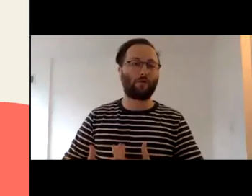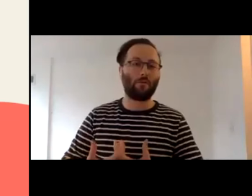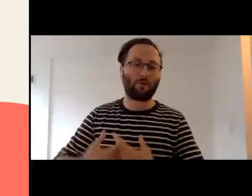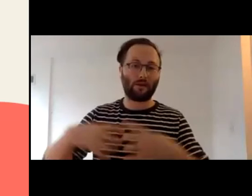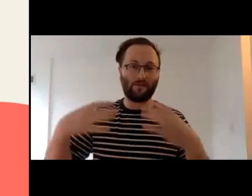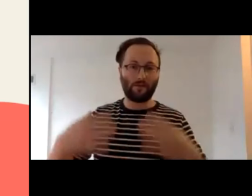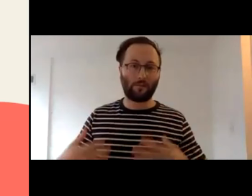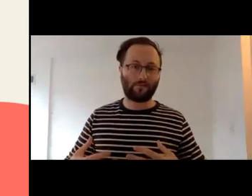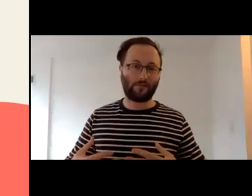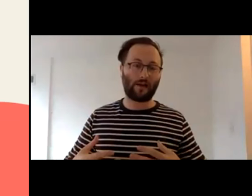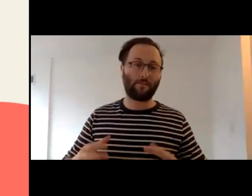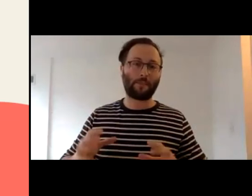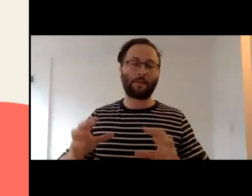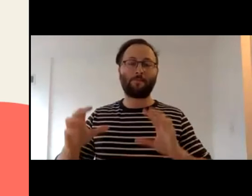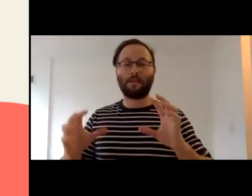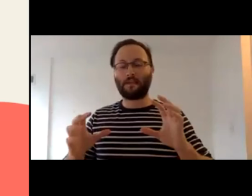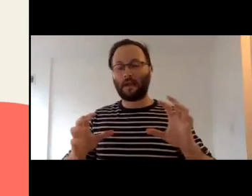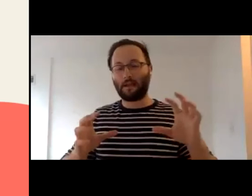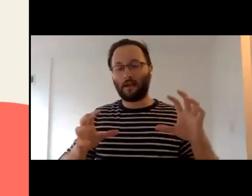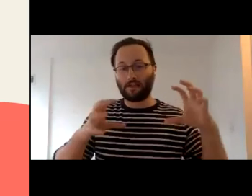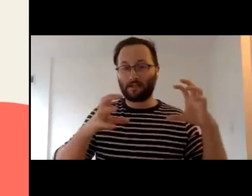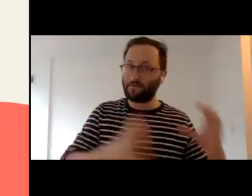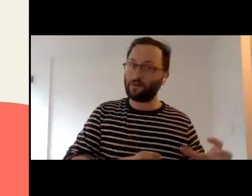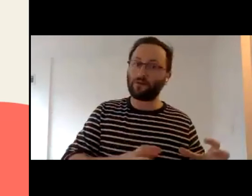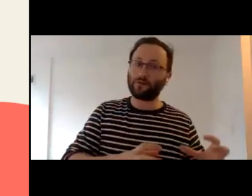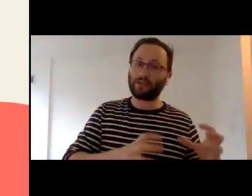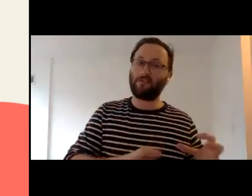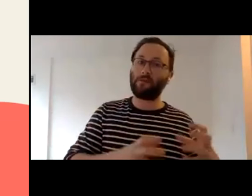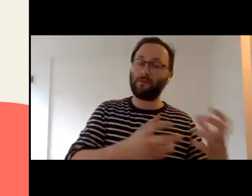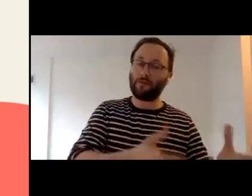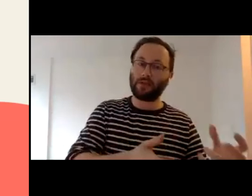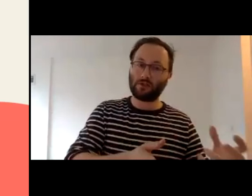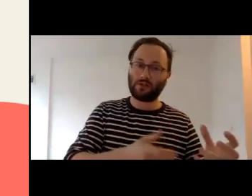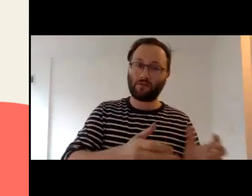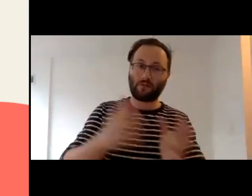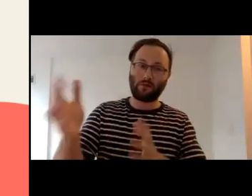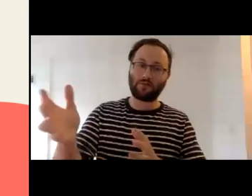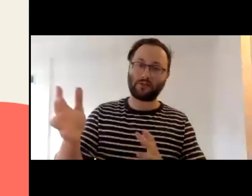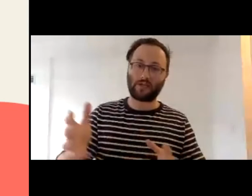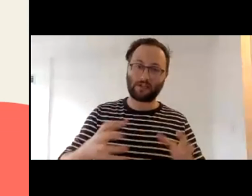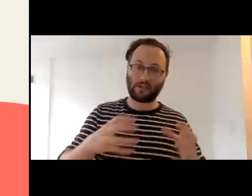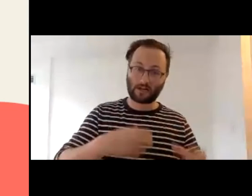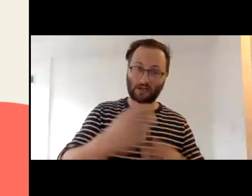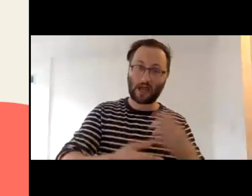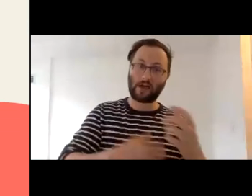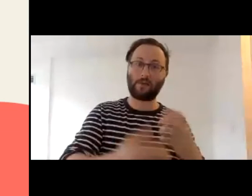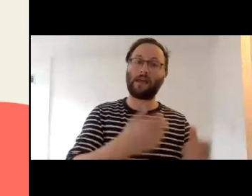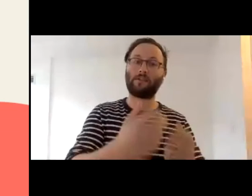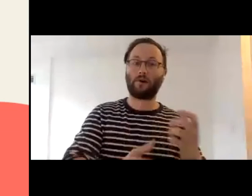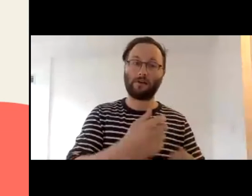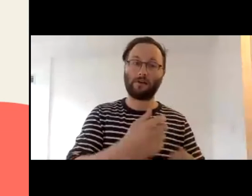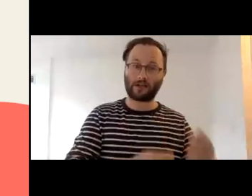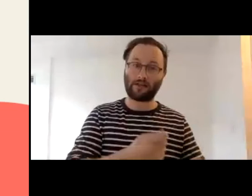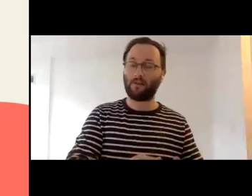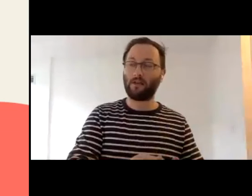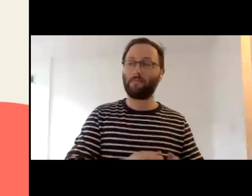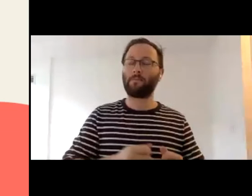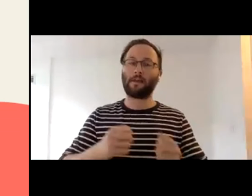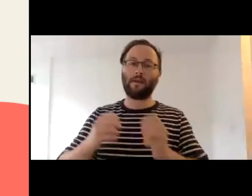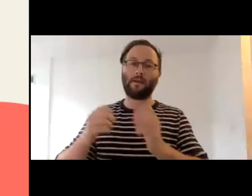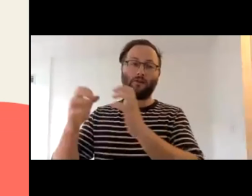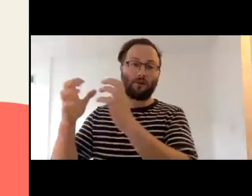why remote can feel a bit flat is that it's difficult to give people the agency over their own success and actually have some hands-on